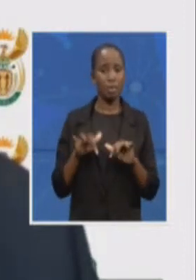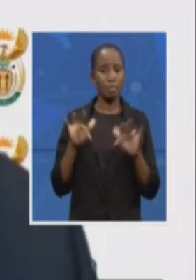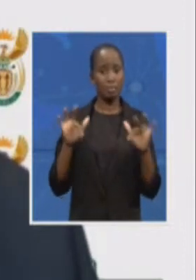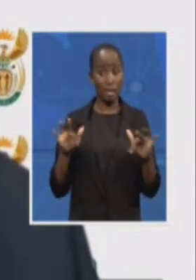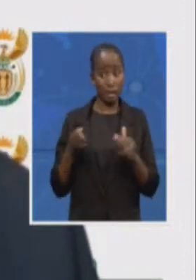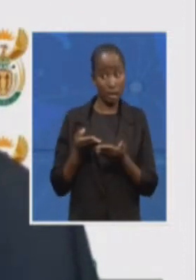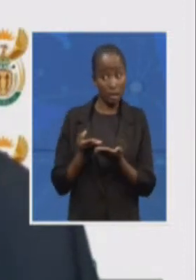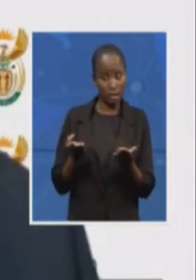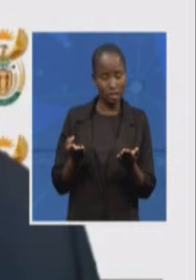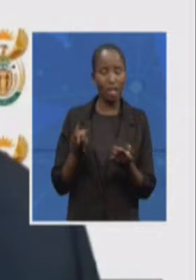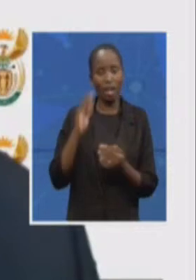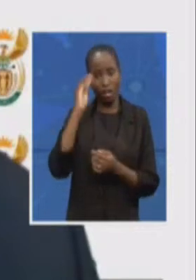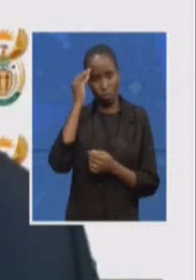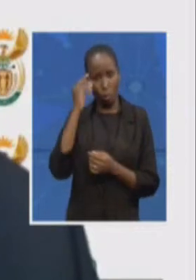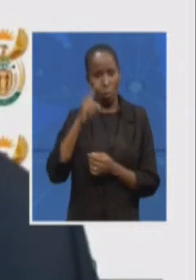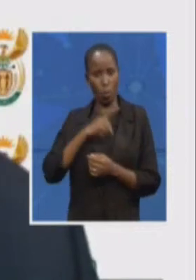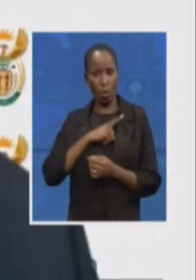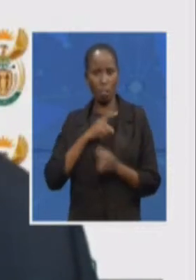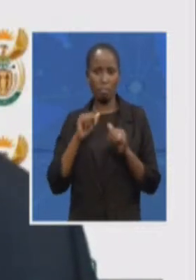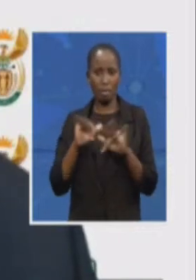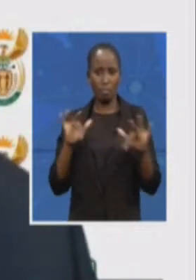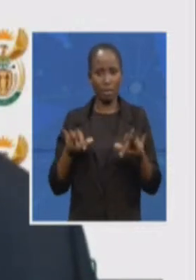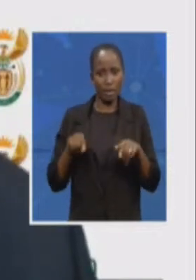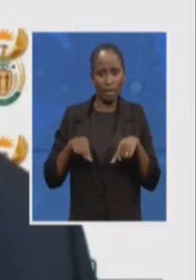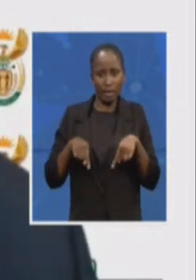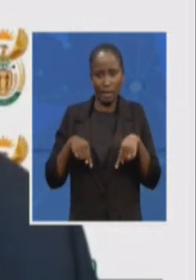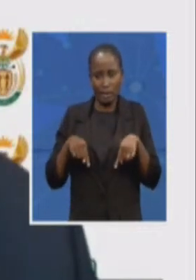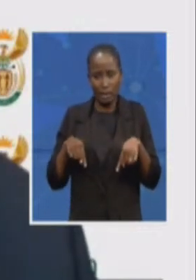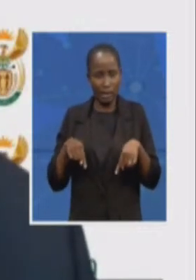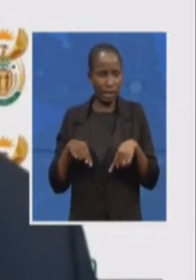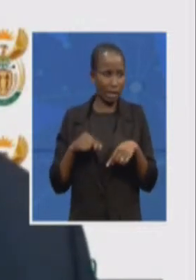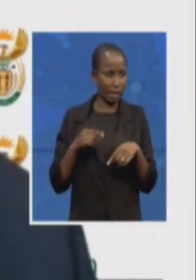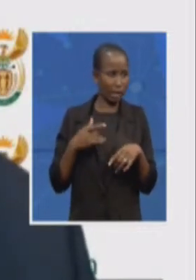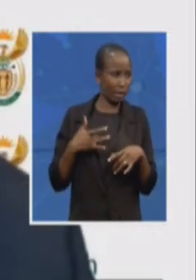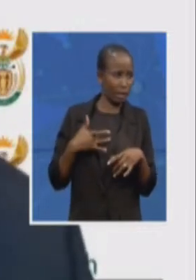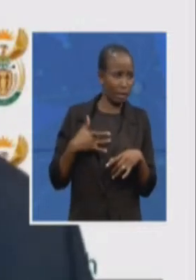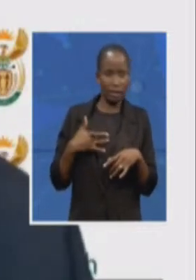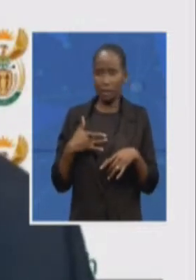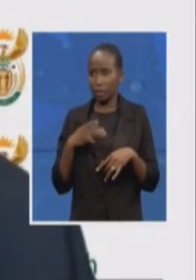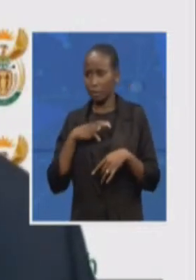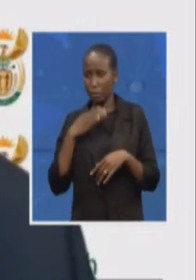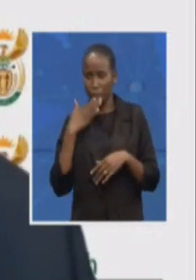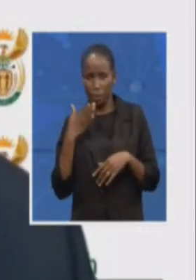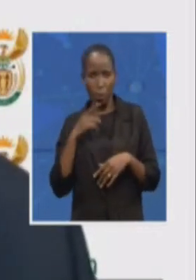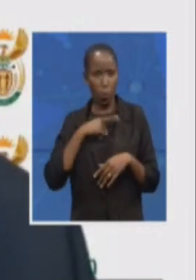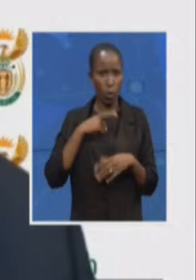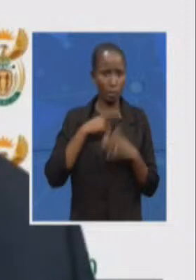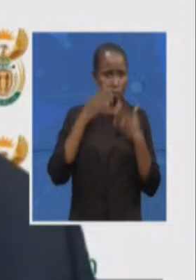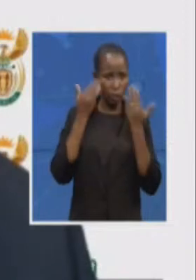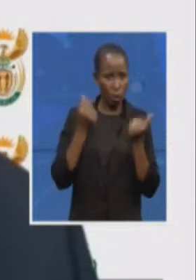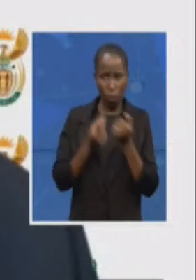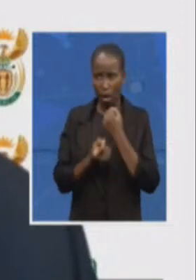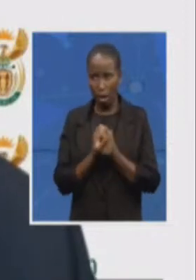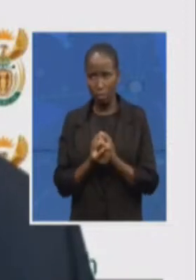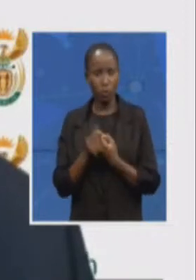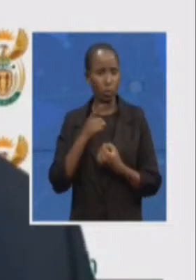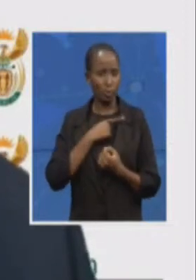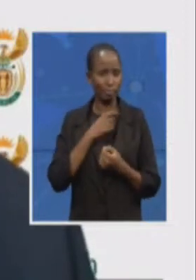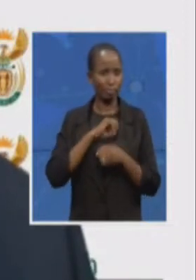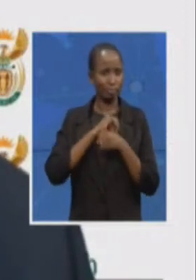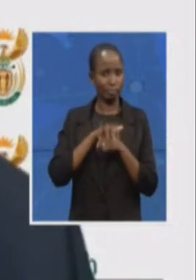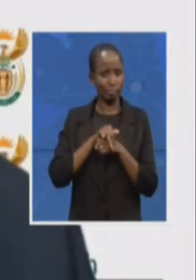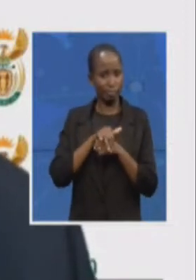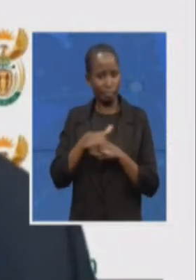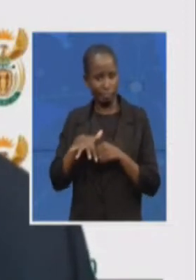with not just because of the report about the variant and the rising in infections